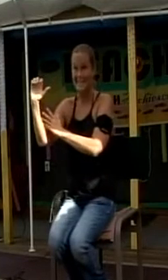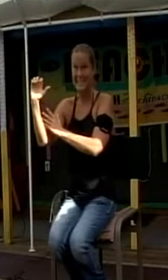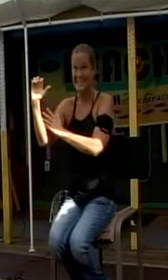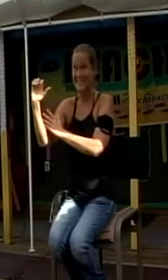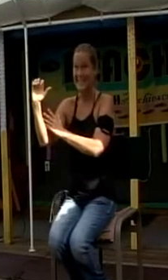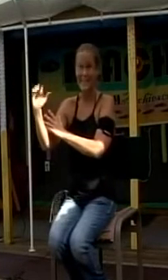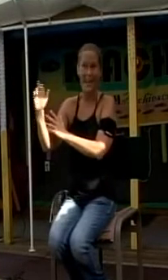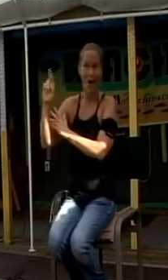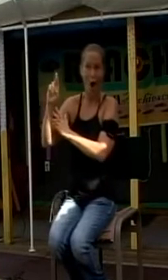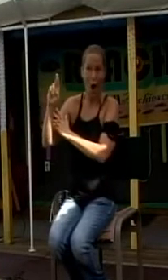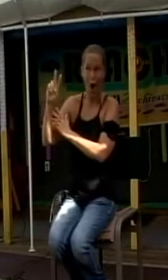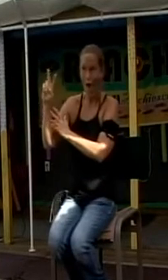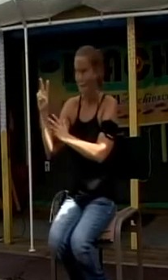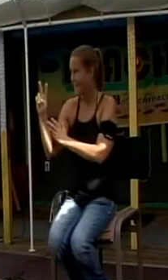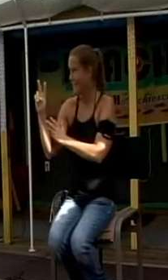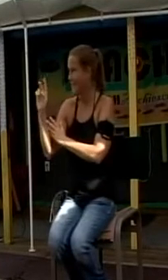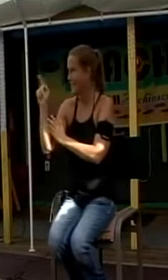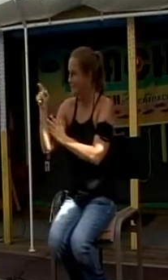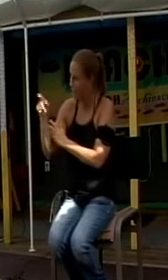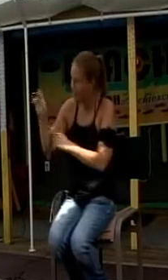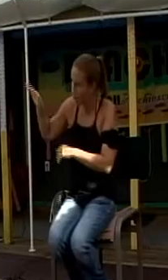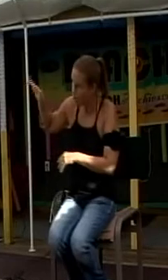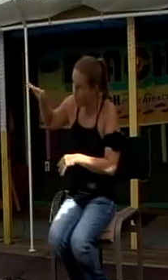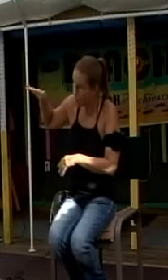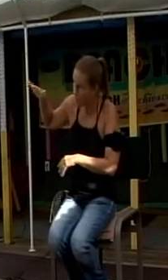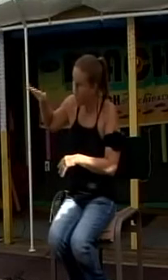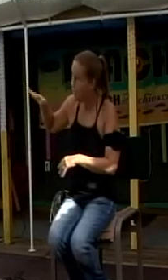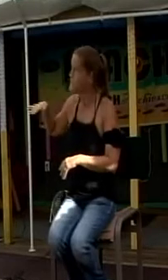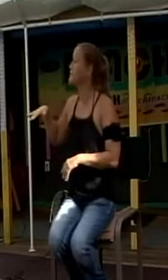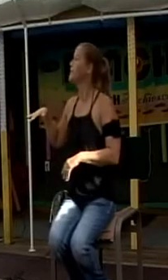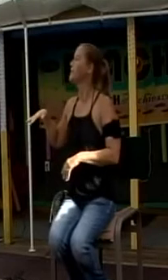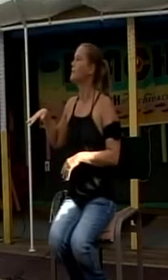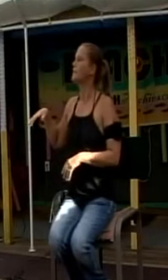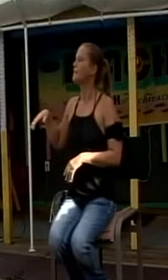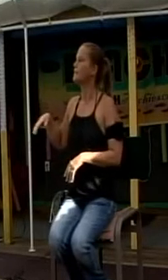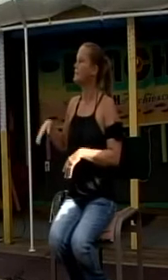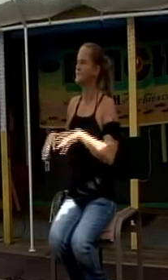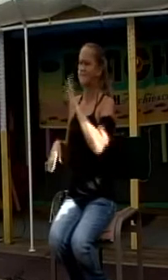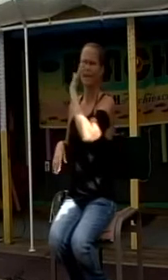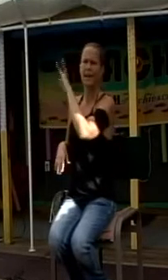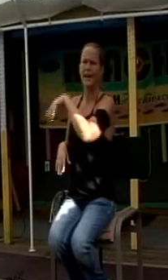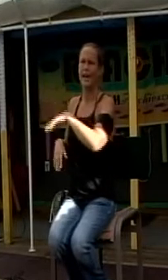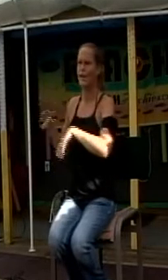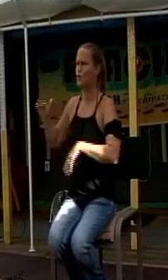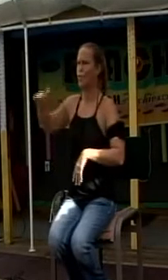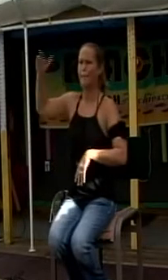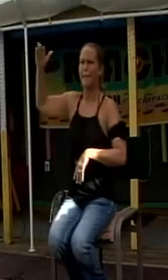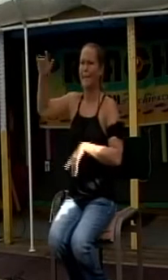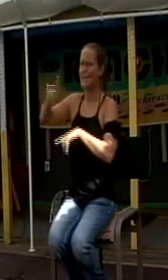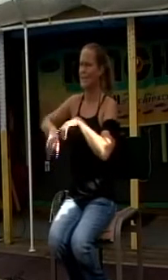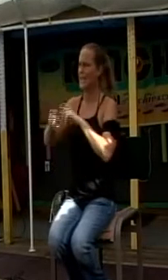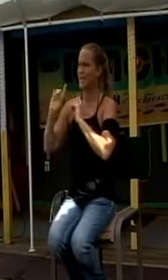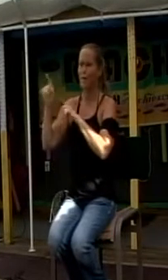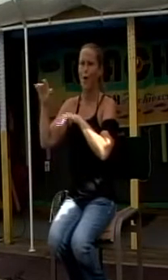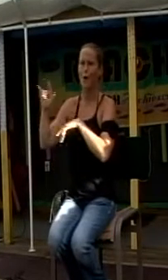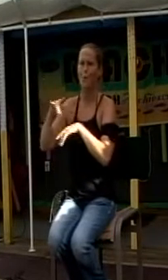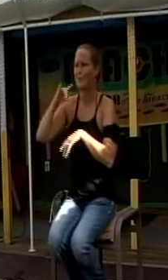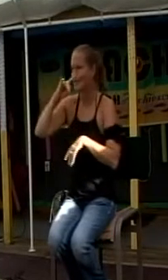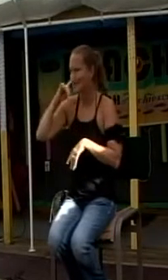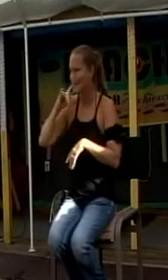three. Yeah. Oh, they're too big for kids. Okay, you guys are too big. Good. Order them